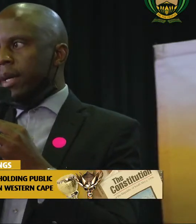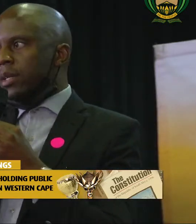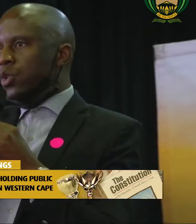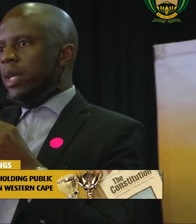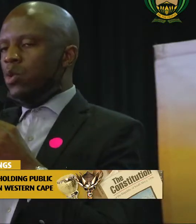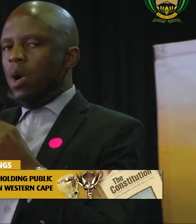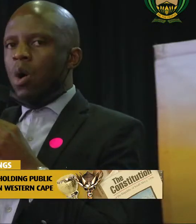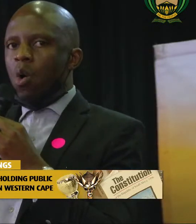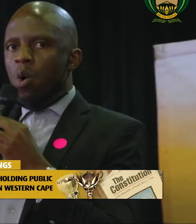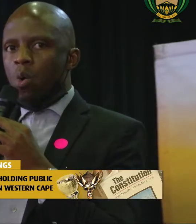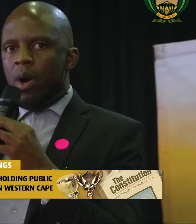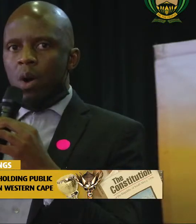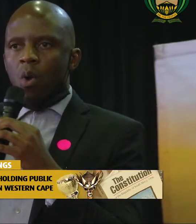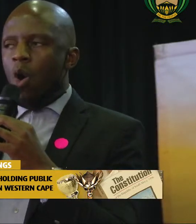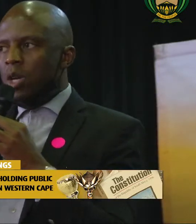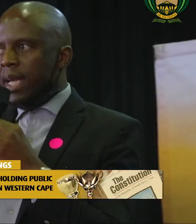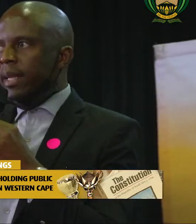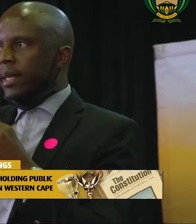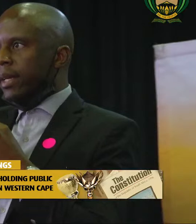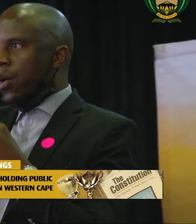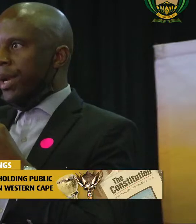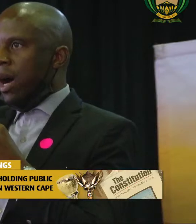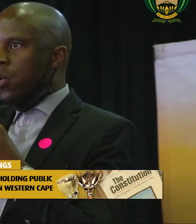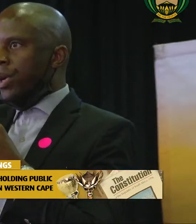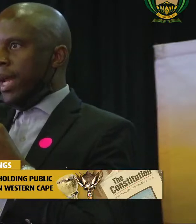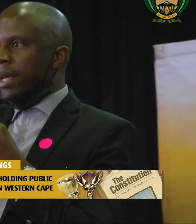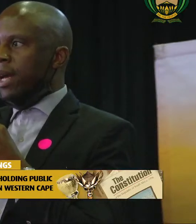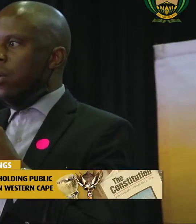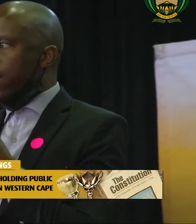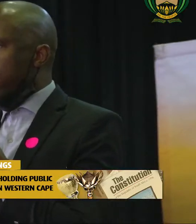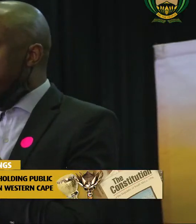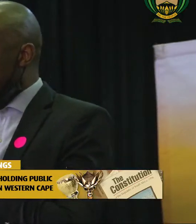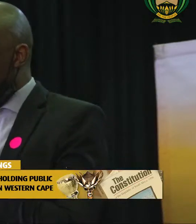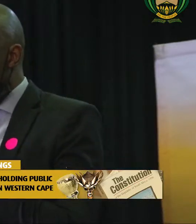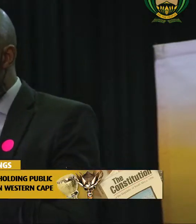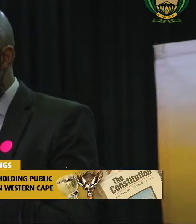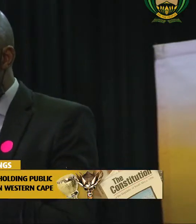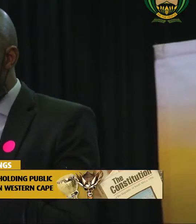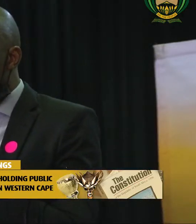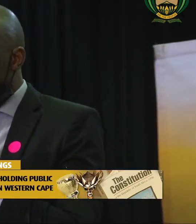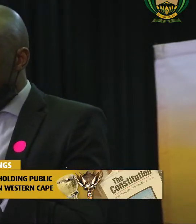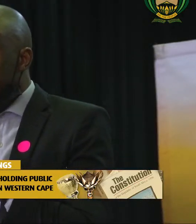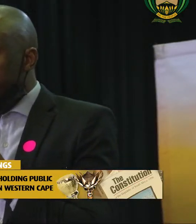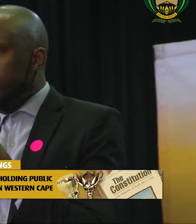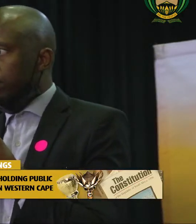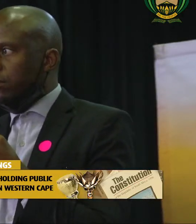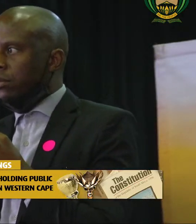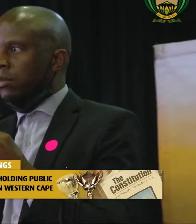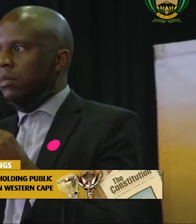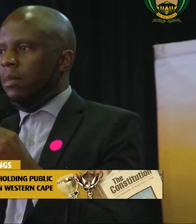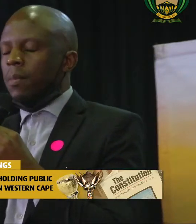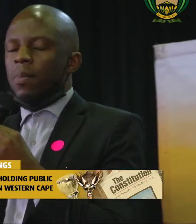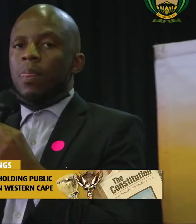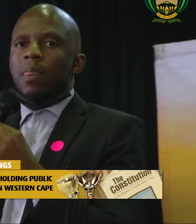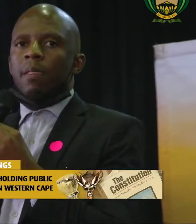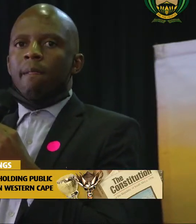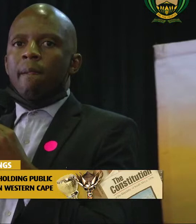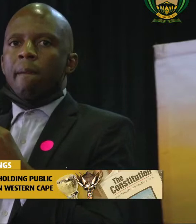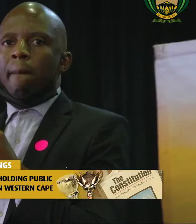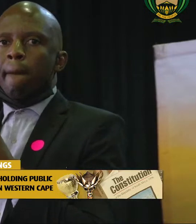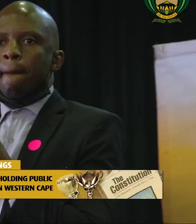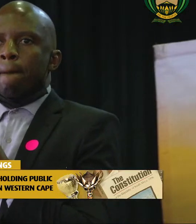order so that we're orderly on how we run our proceedings. Sizawulindela igalelo